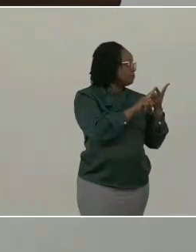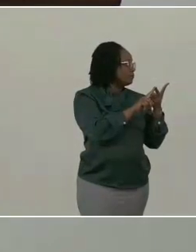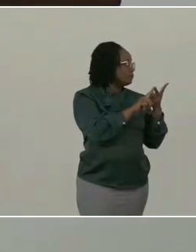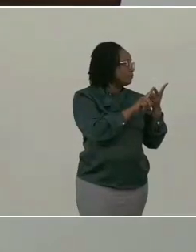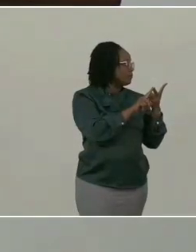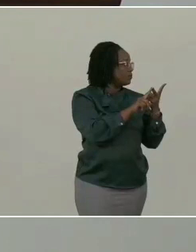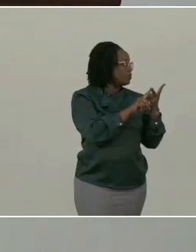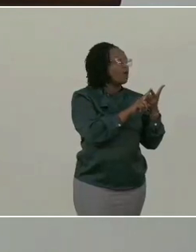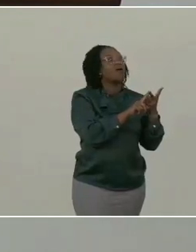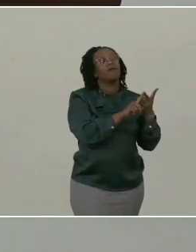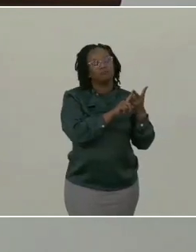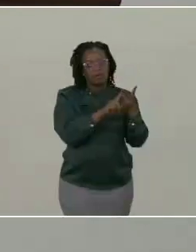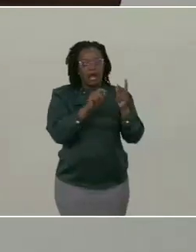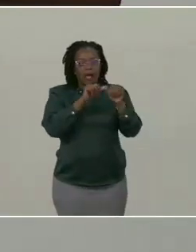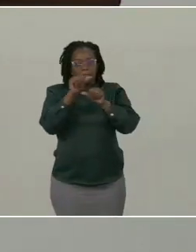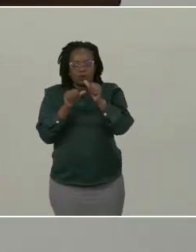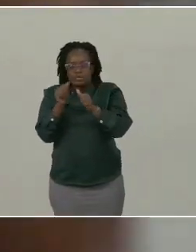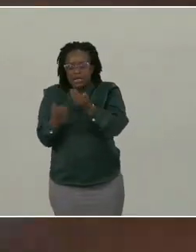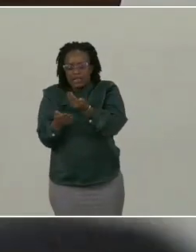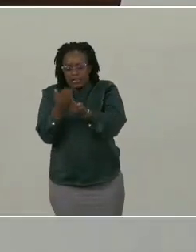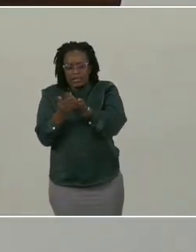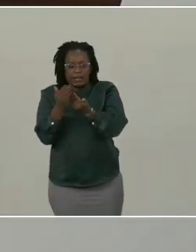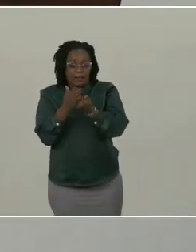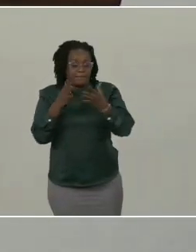the handling of people with hearing disability.